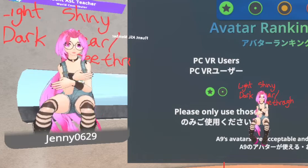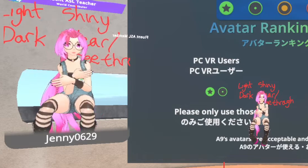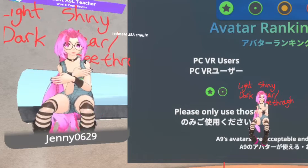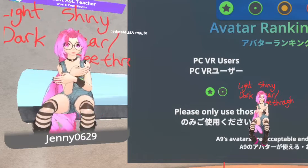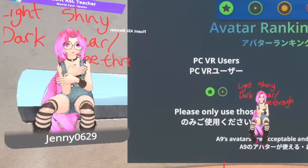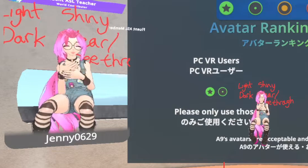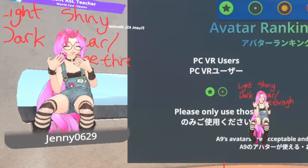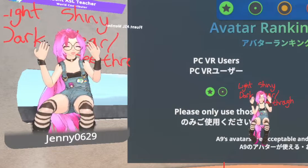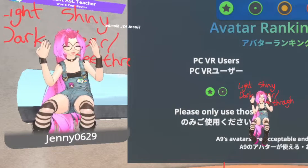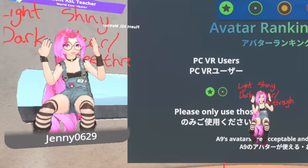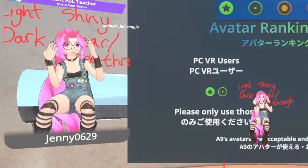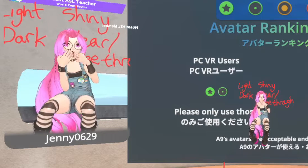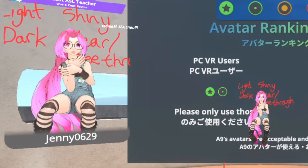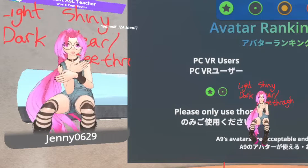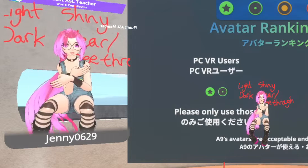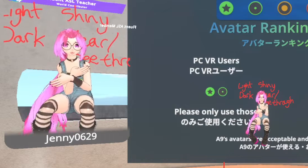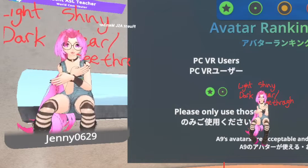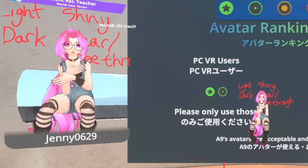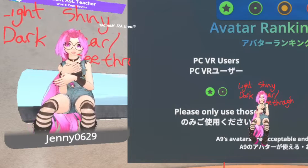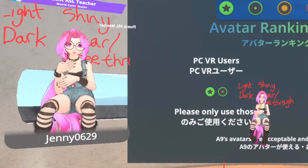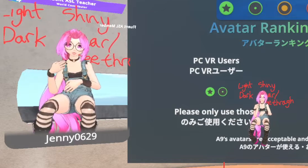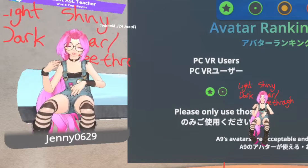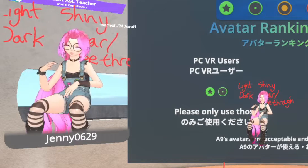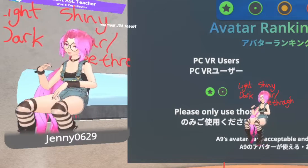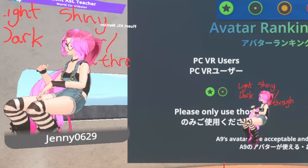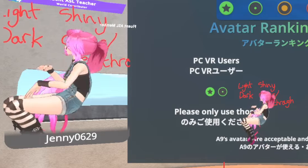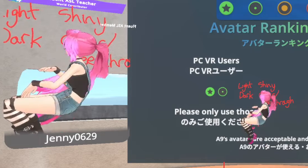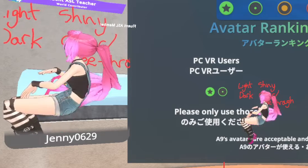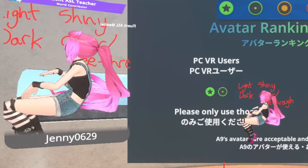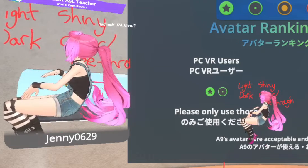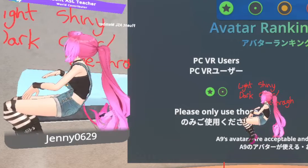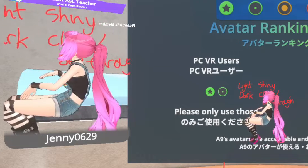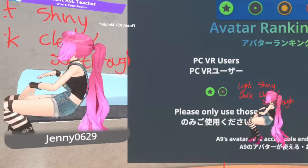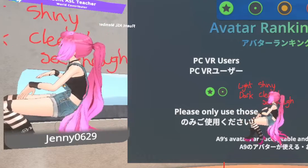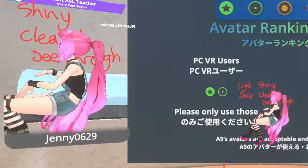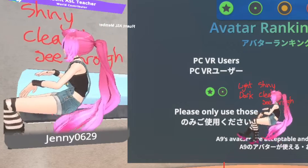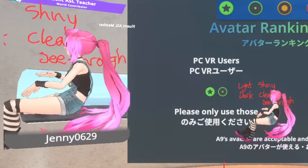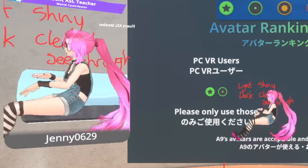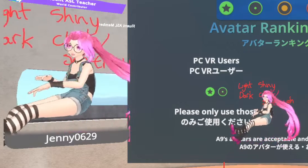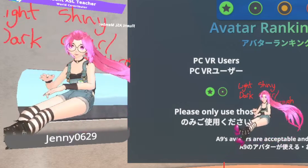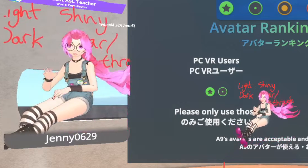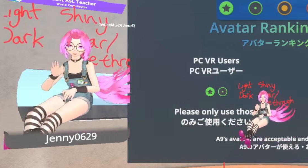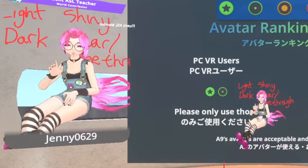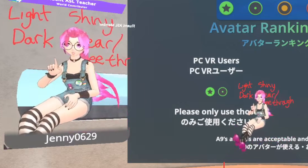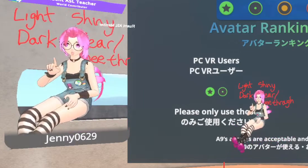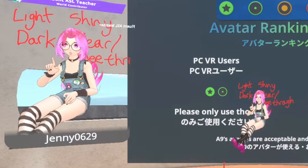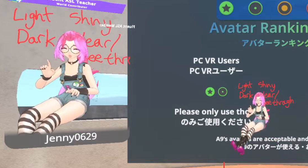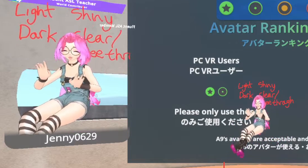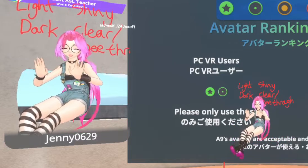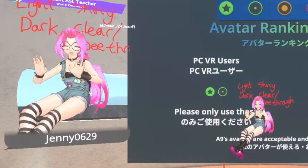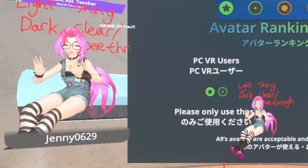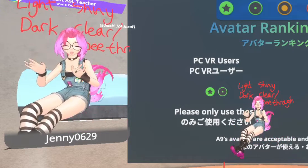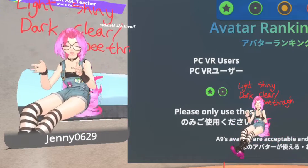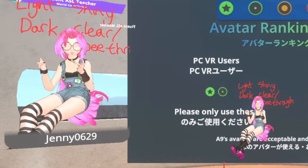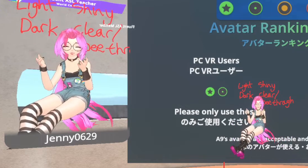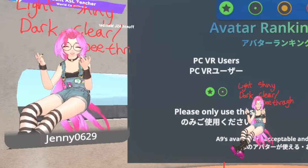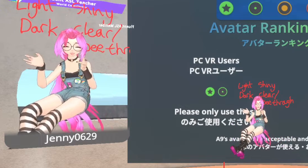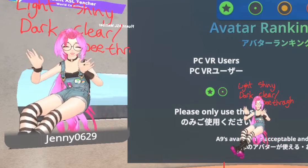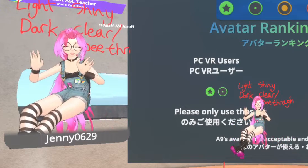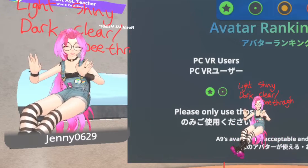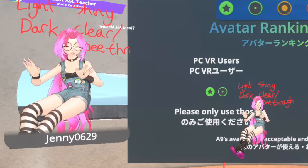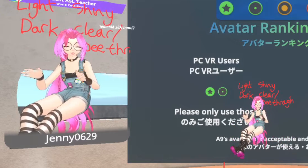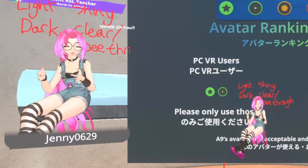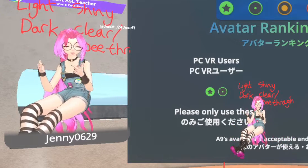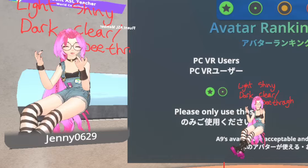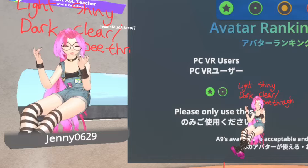Dark's like light's like the cousin nobody wants to invite to the birthday party because it's so complicated. But the one that isn't right is you don't want to do light,